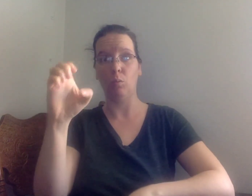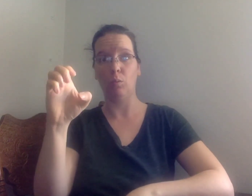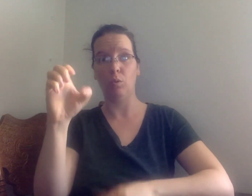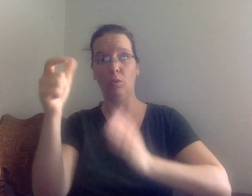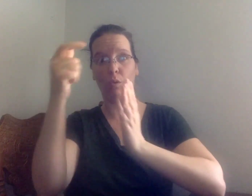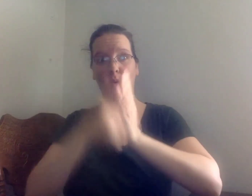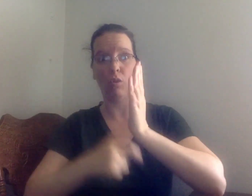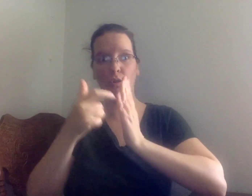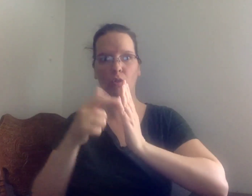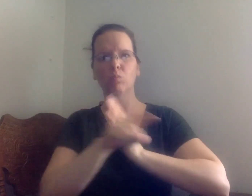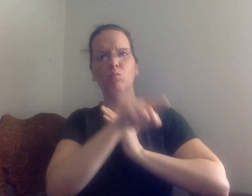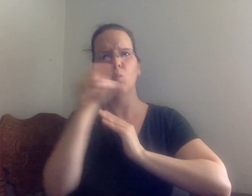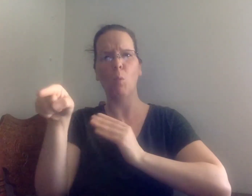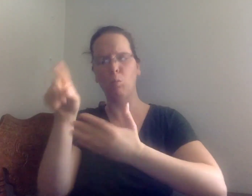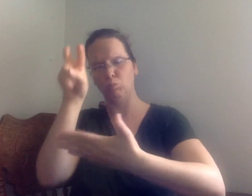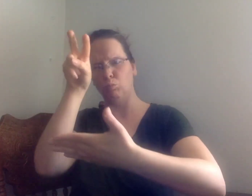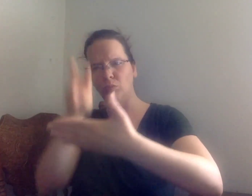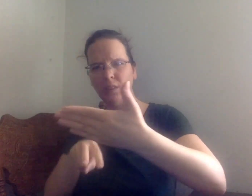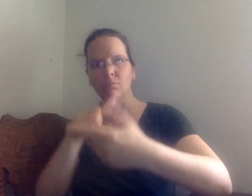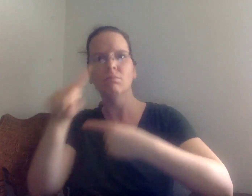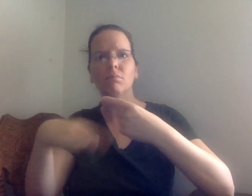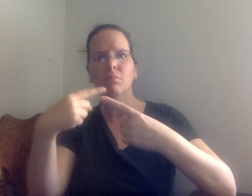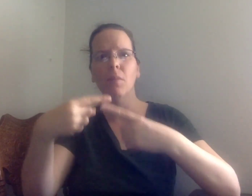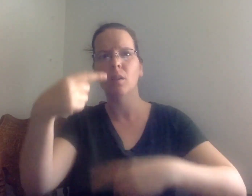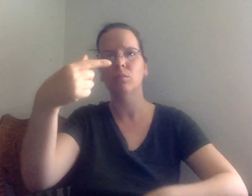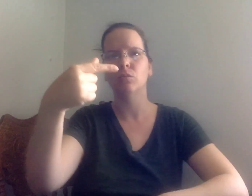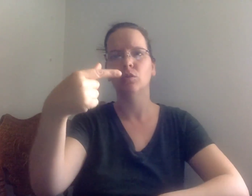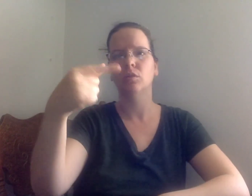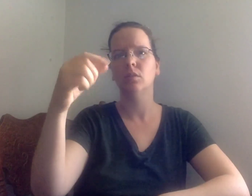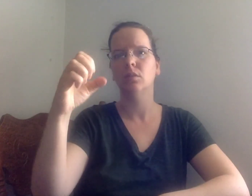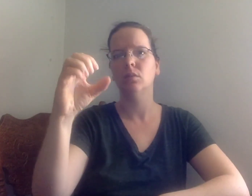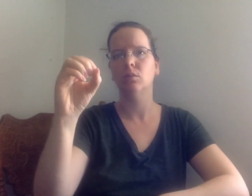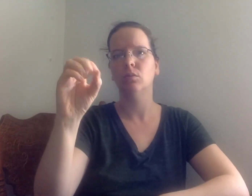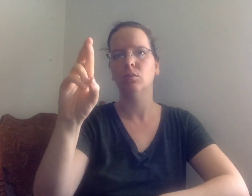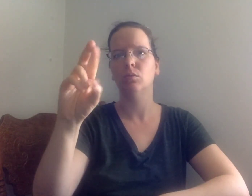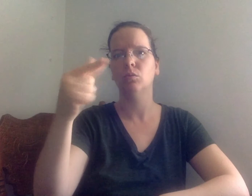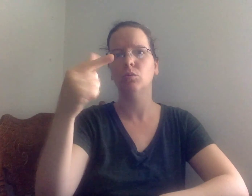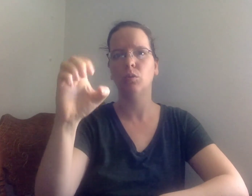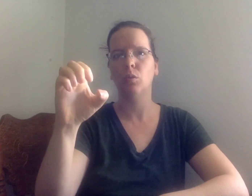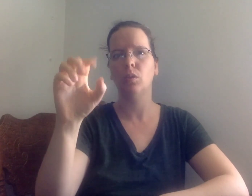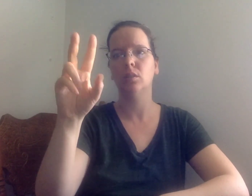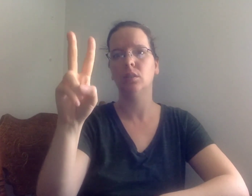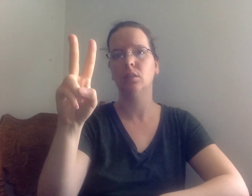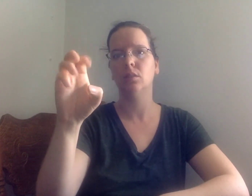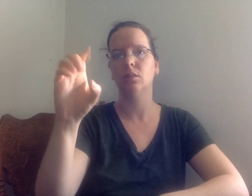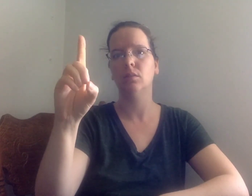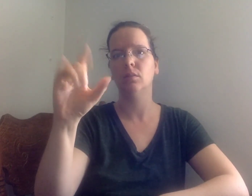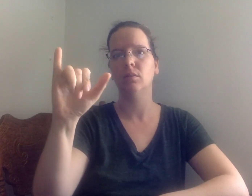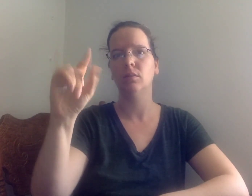You can see there's an article there for you to read about George